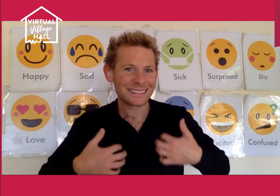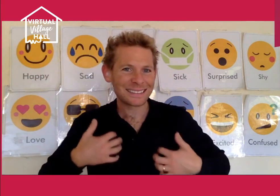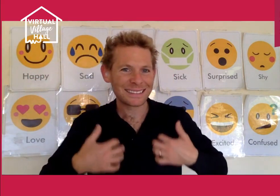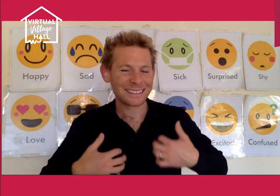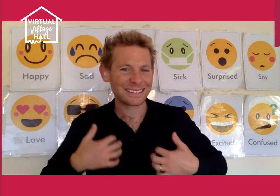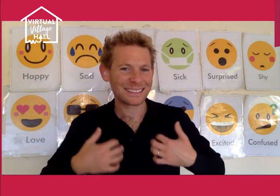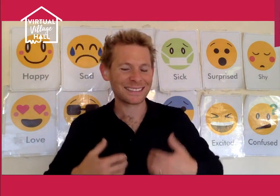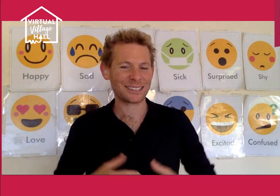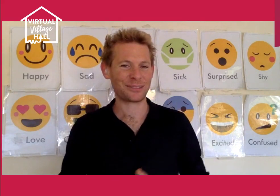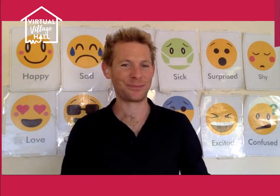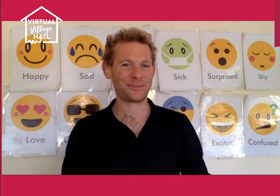Excited.